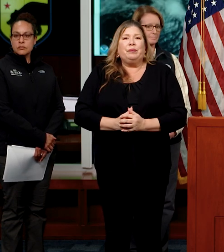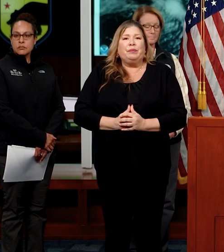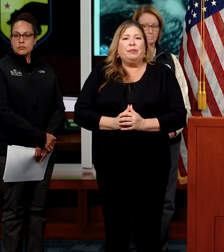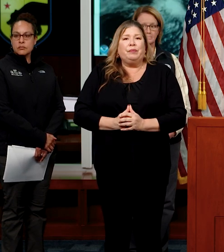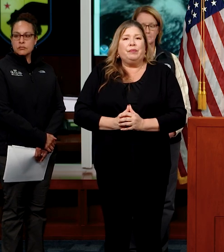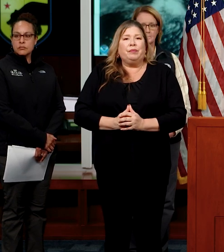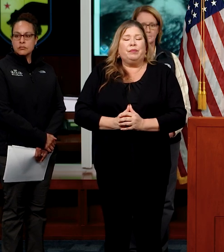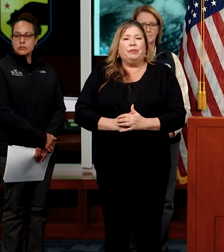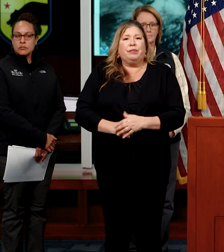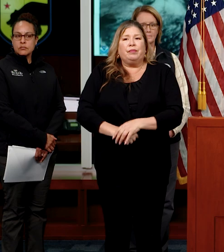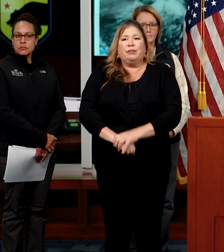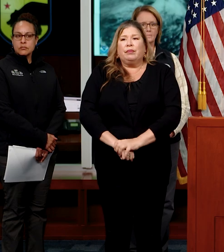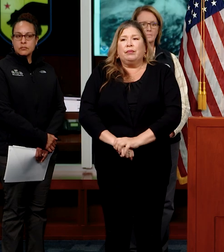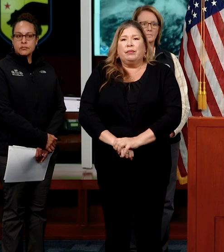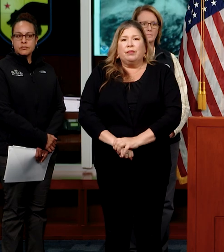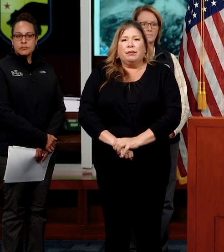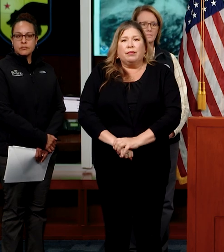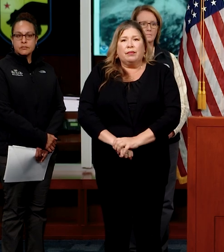Thank you.